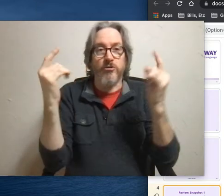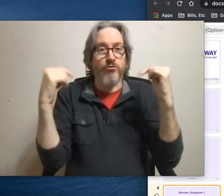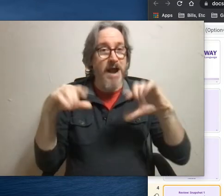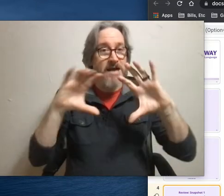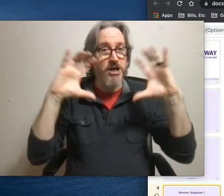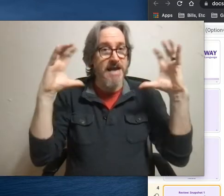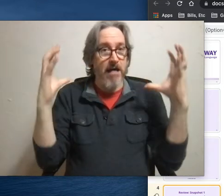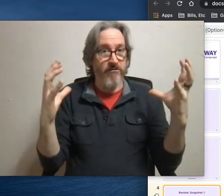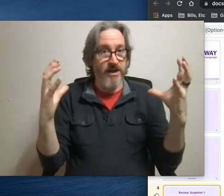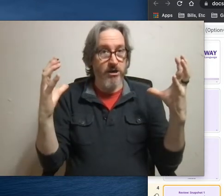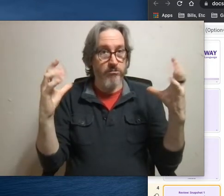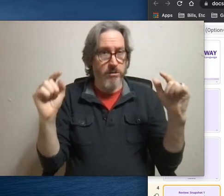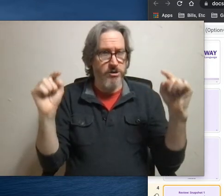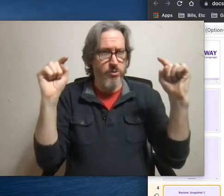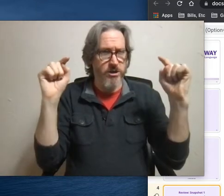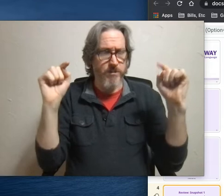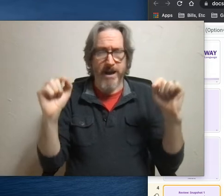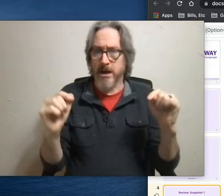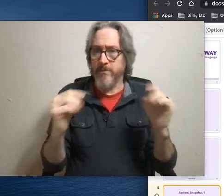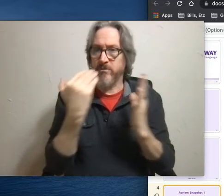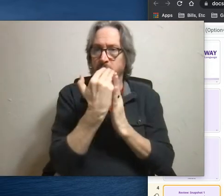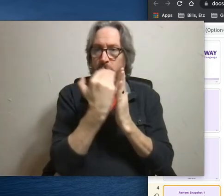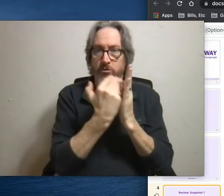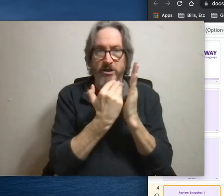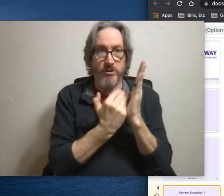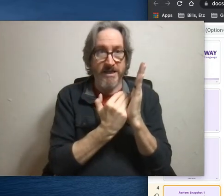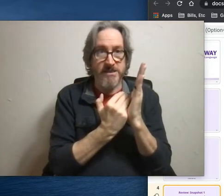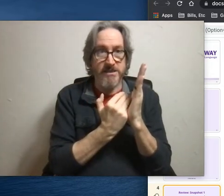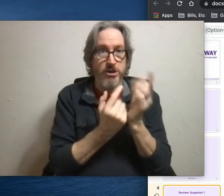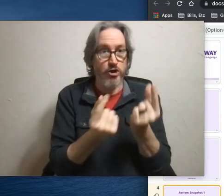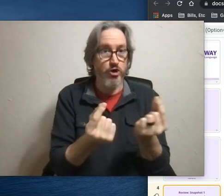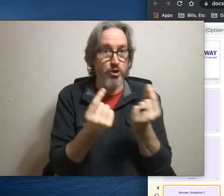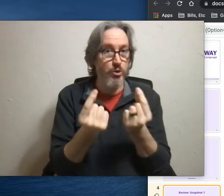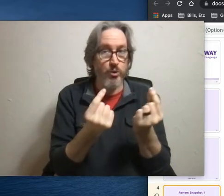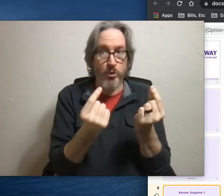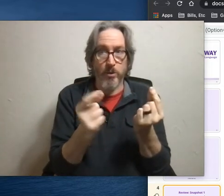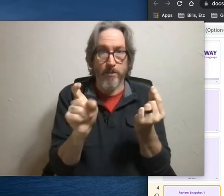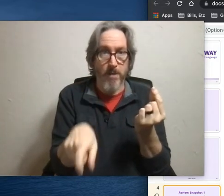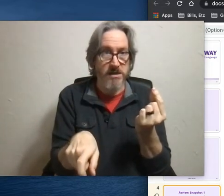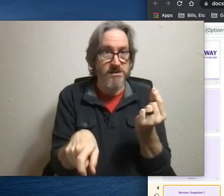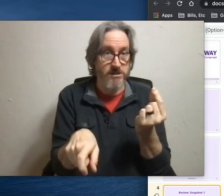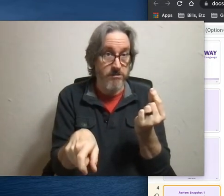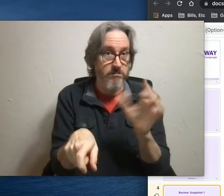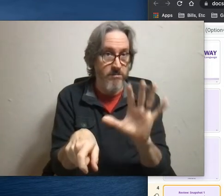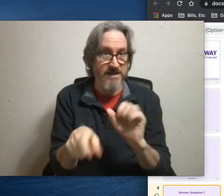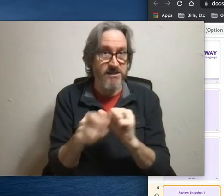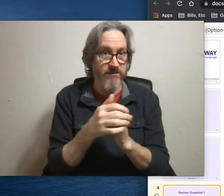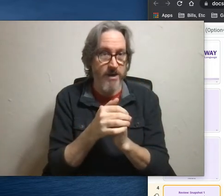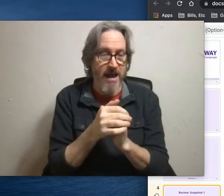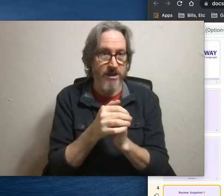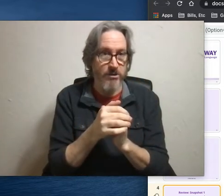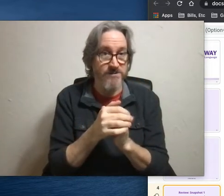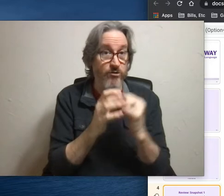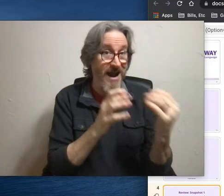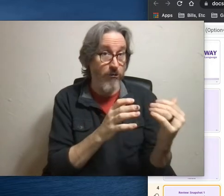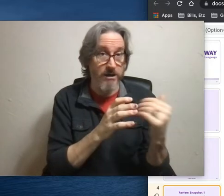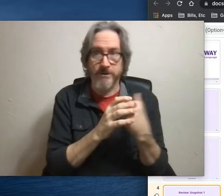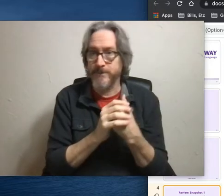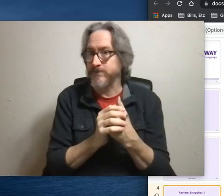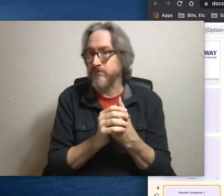The rationale video, I just want to jump back up. They do list, do, must. That's the vocab they use